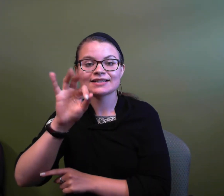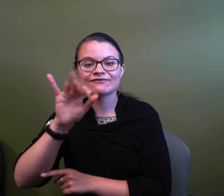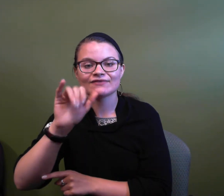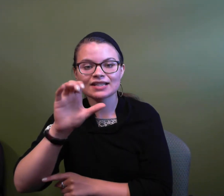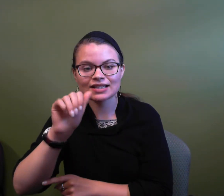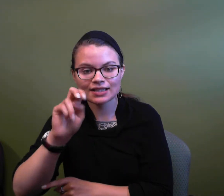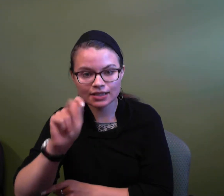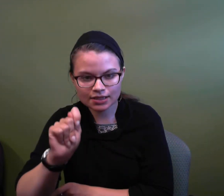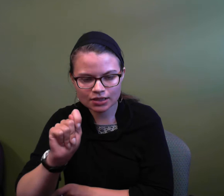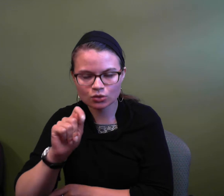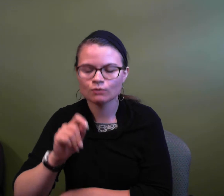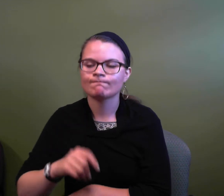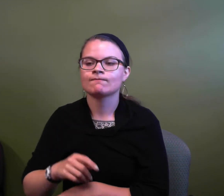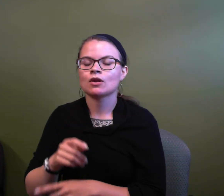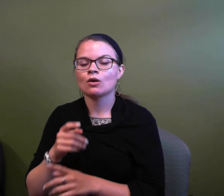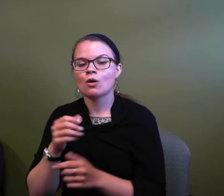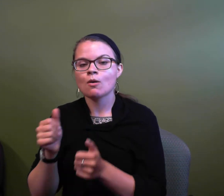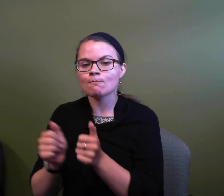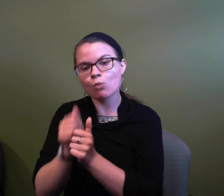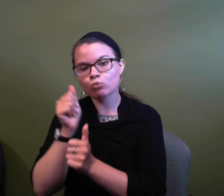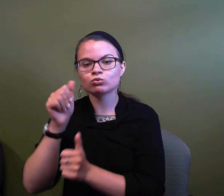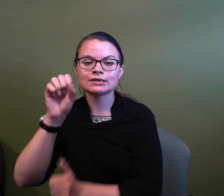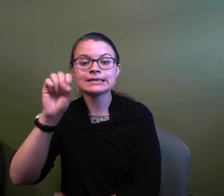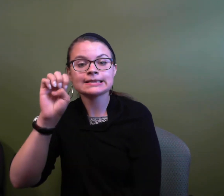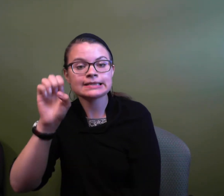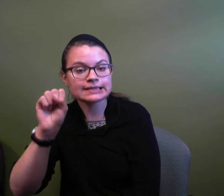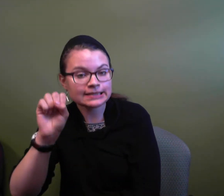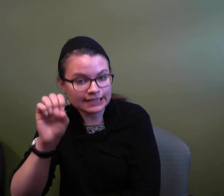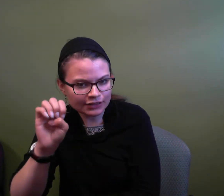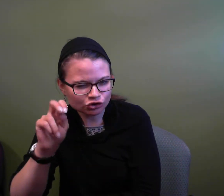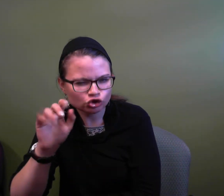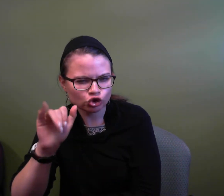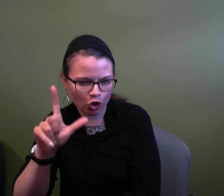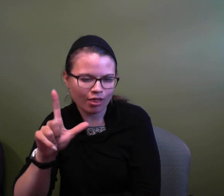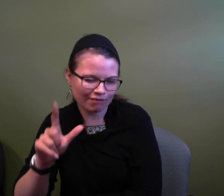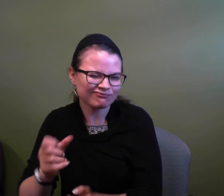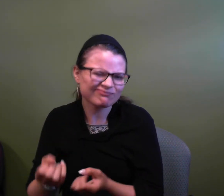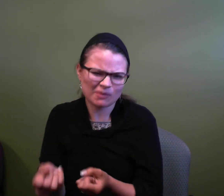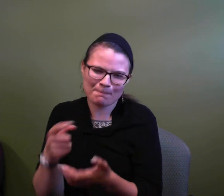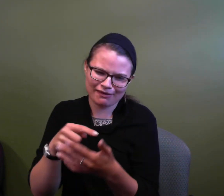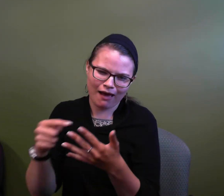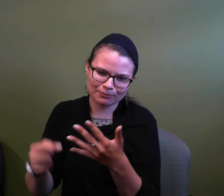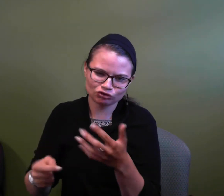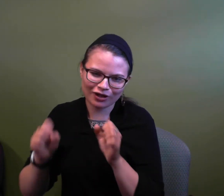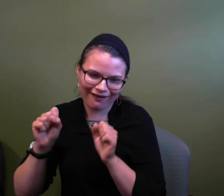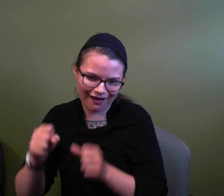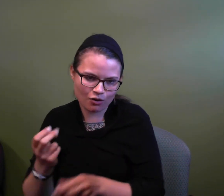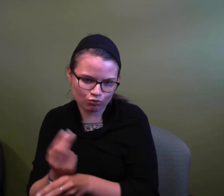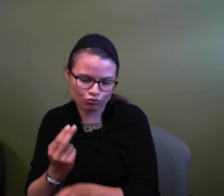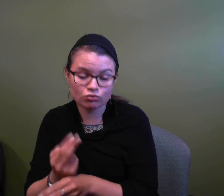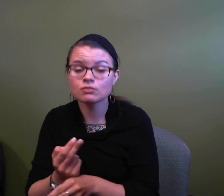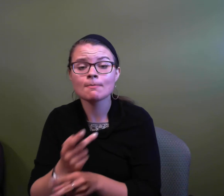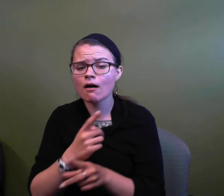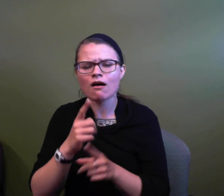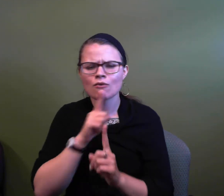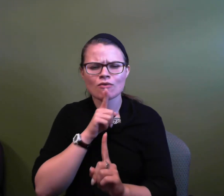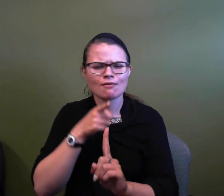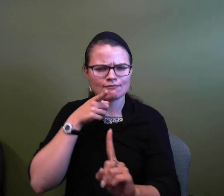essential, significant. There are many words you can use, but the point here is find a word that has the same meaning but